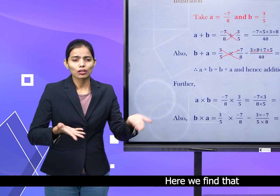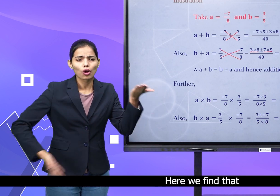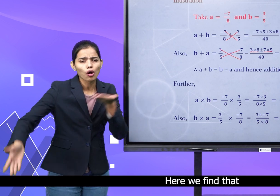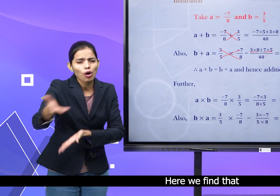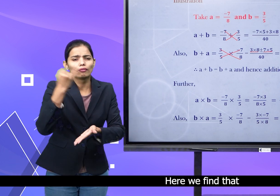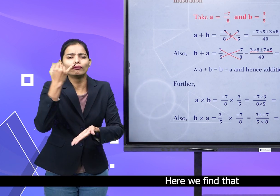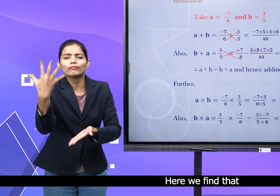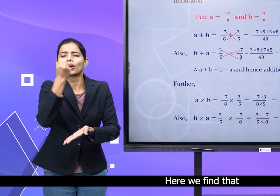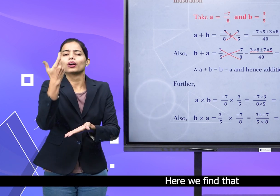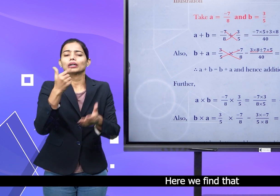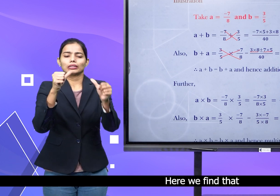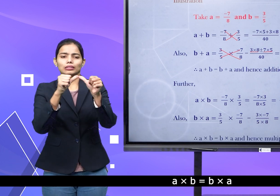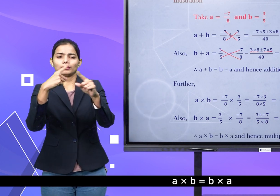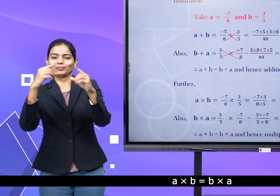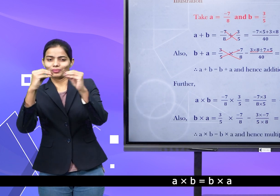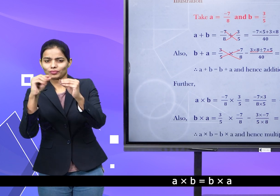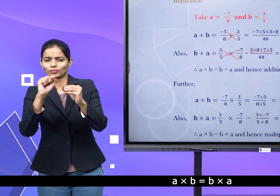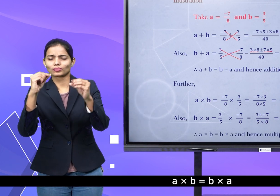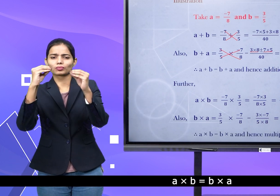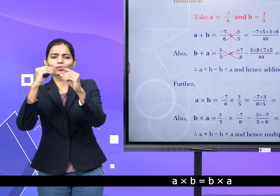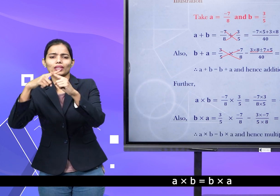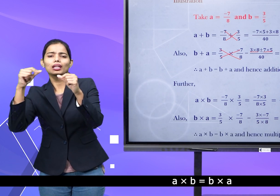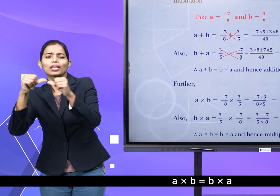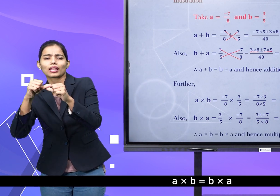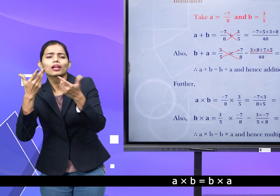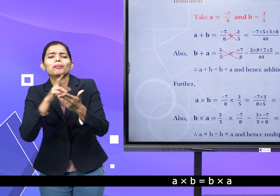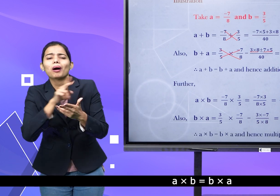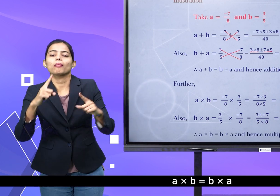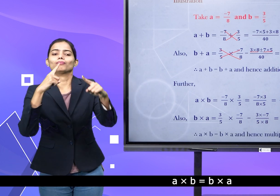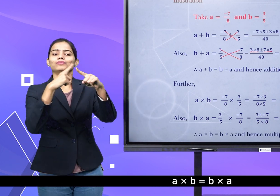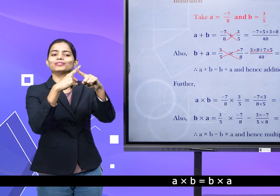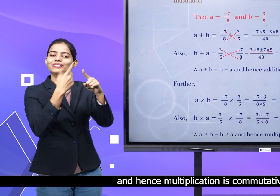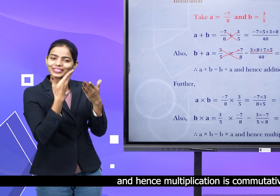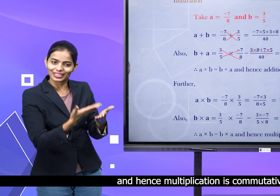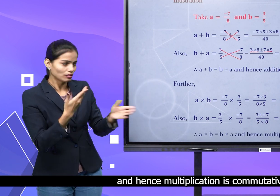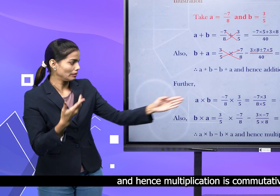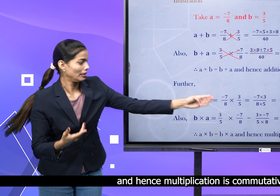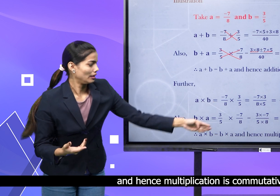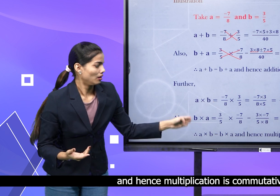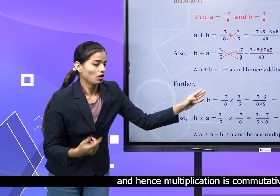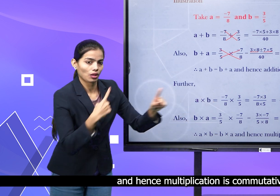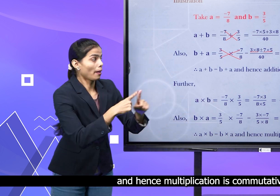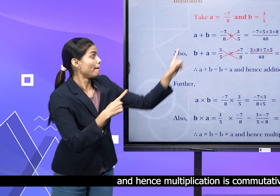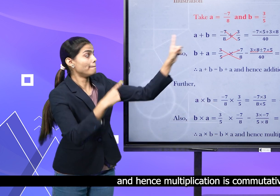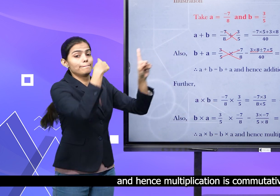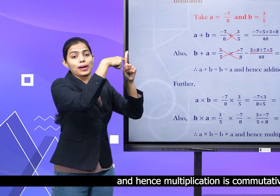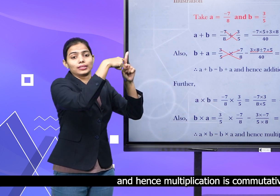Here, we find that a into b is equal to b into a and hence multiplication is